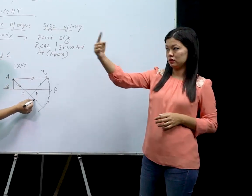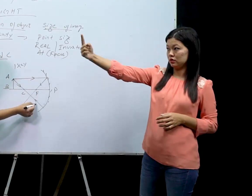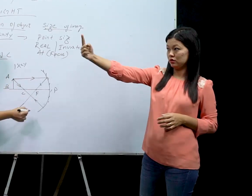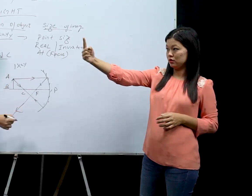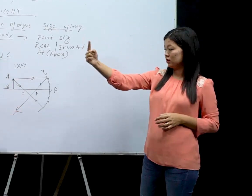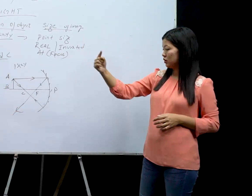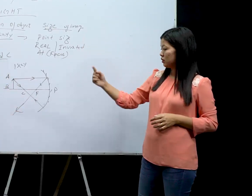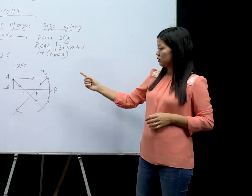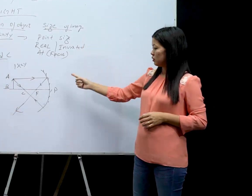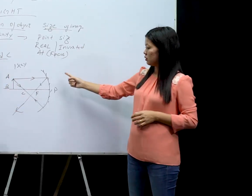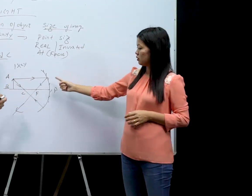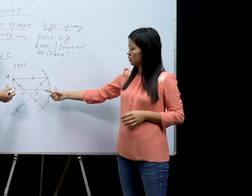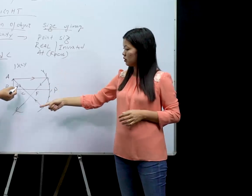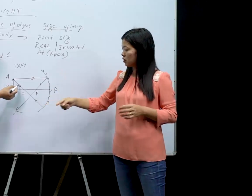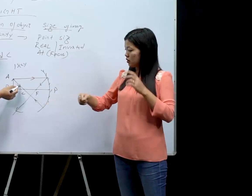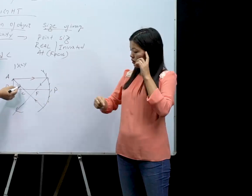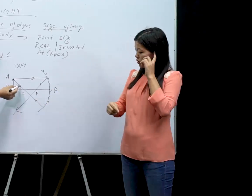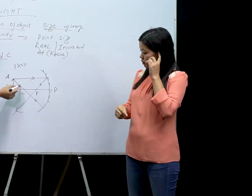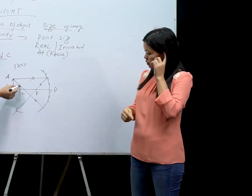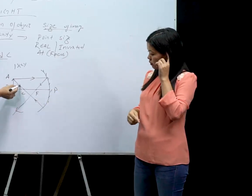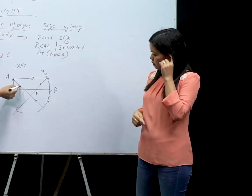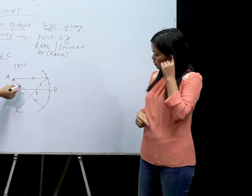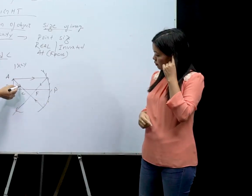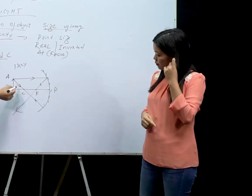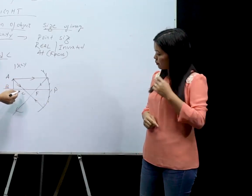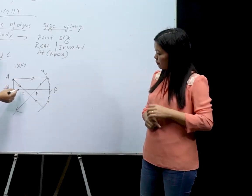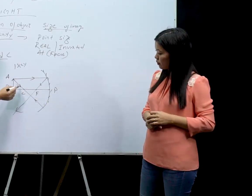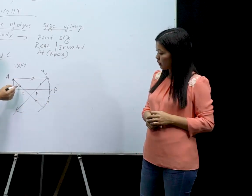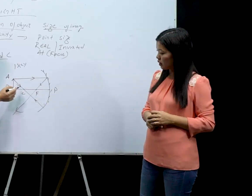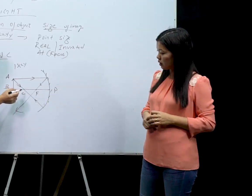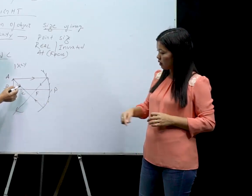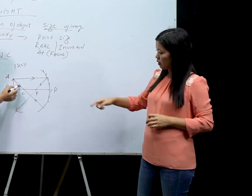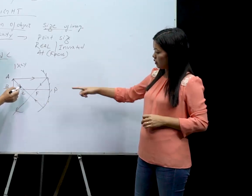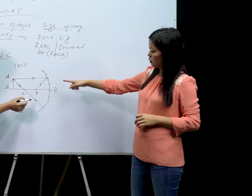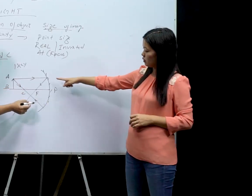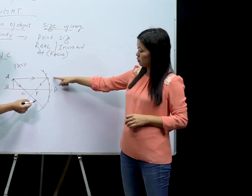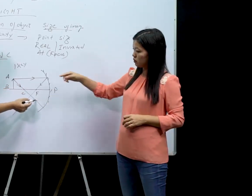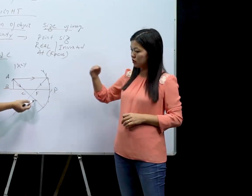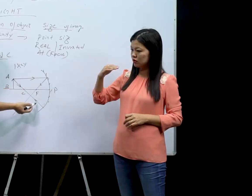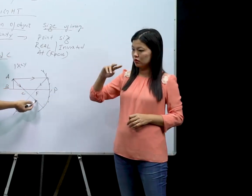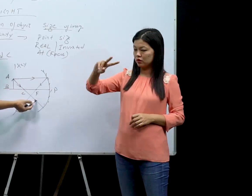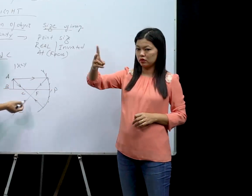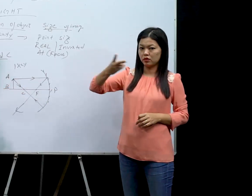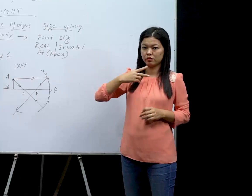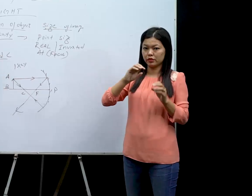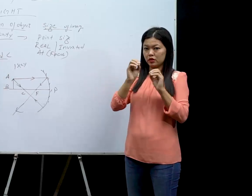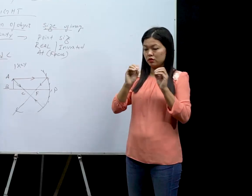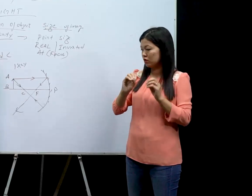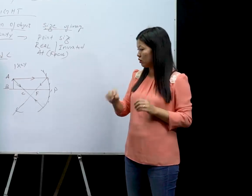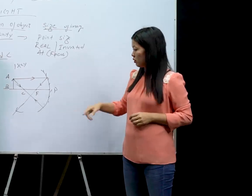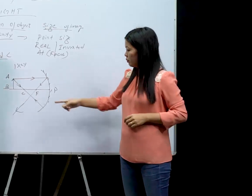then it comes back. So we have to signify it with this direction, okay? It goes back and it comes